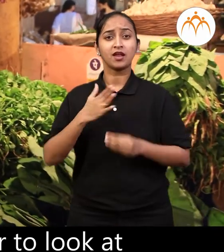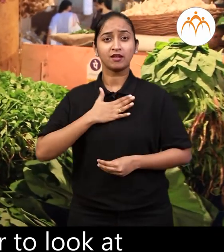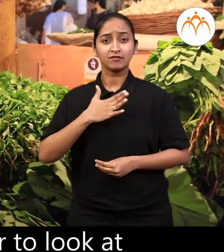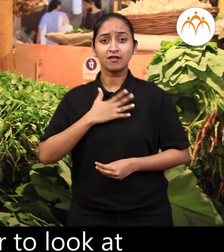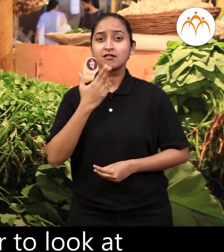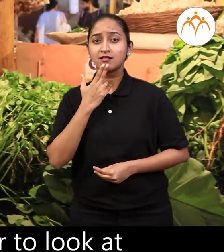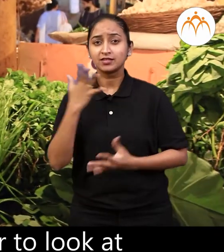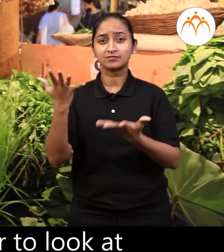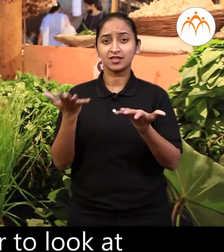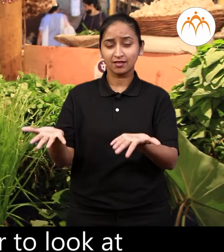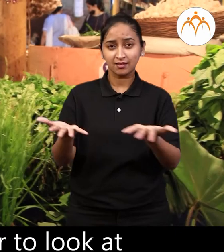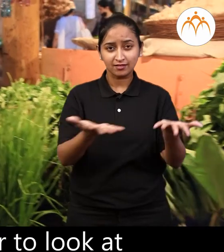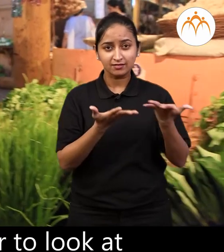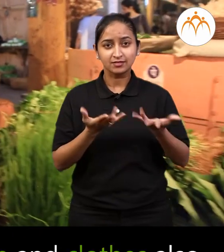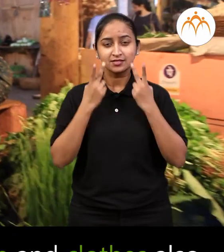objects also.